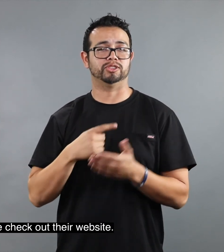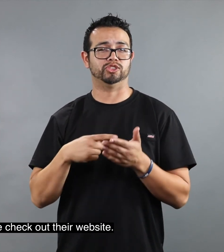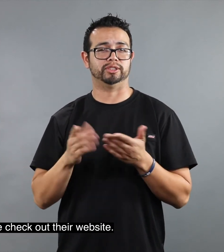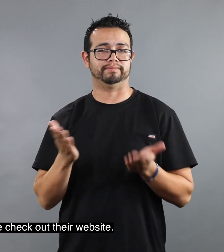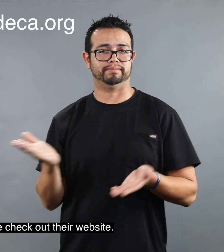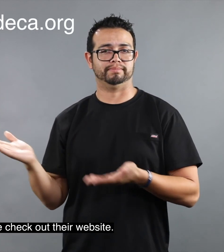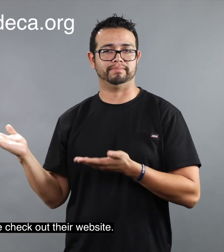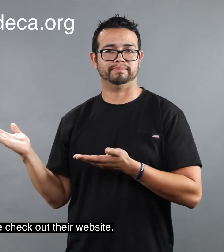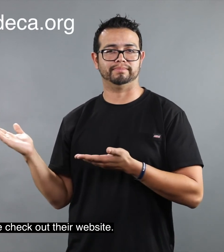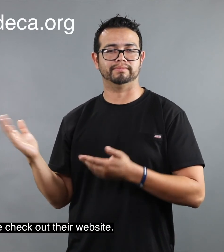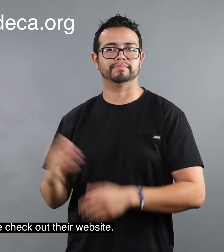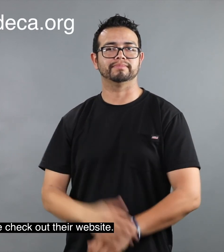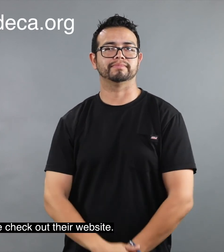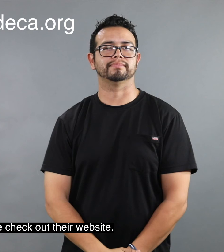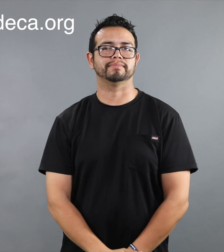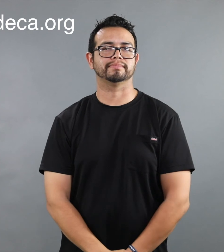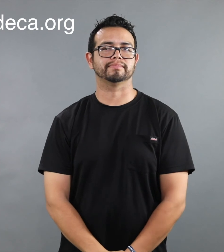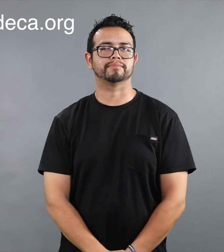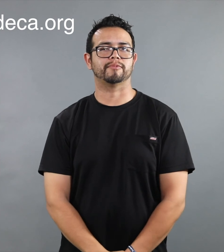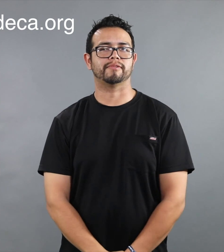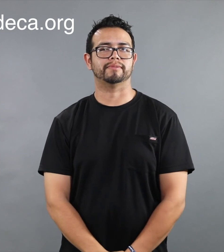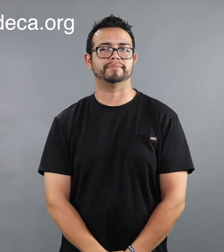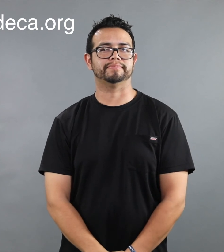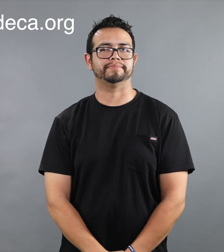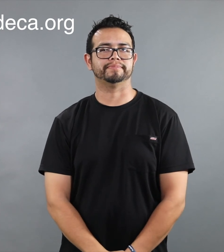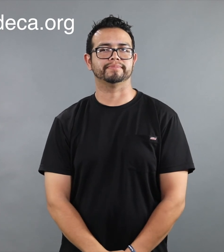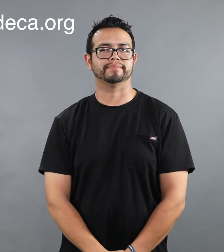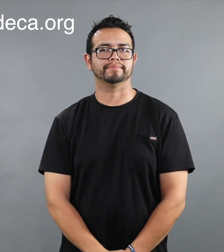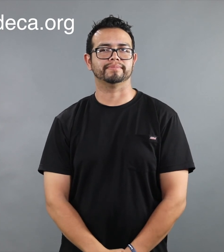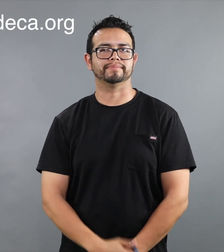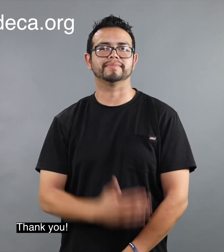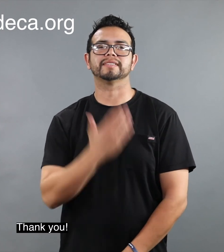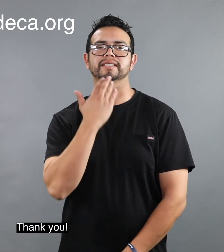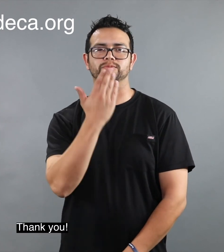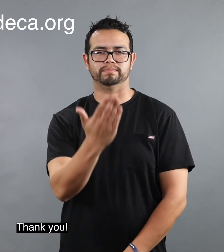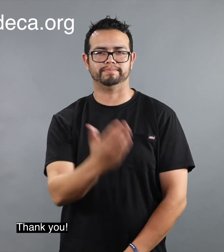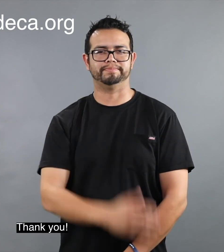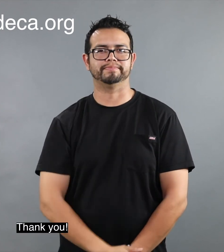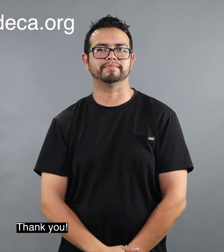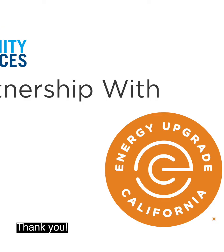Thank you.